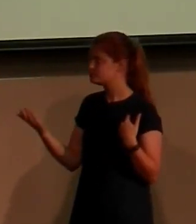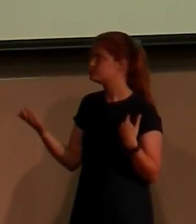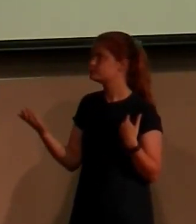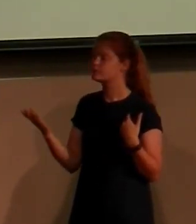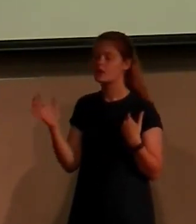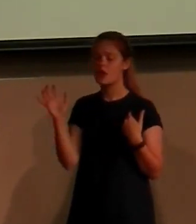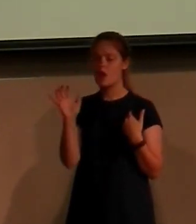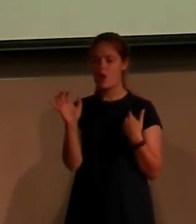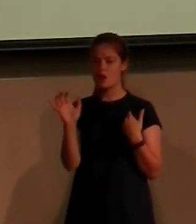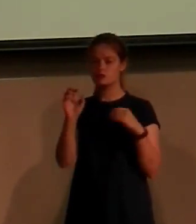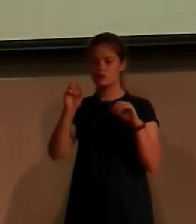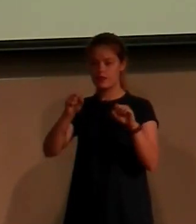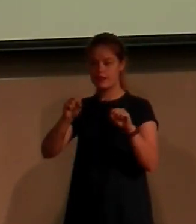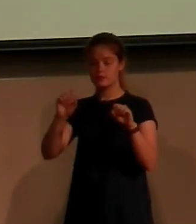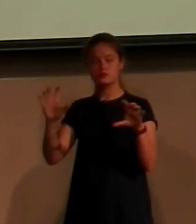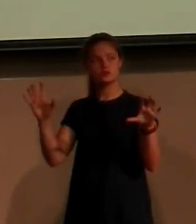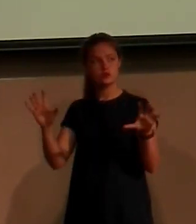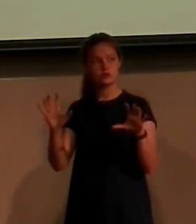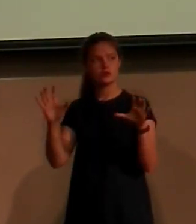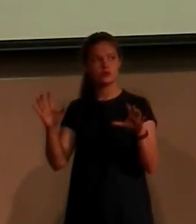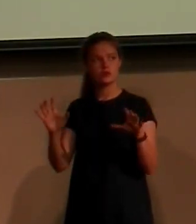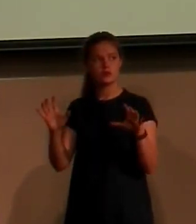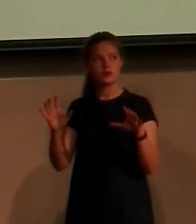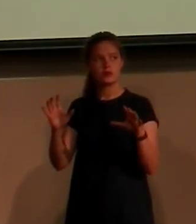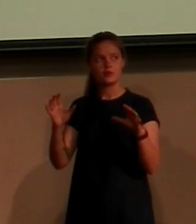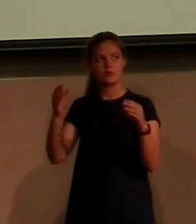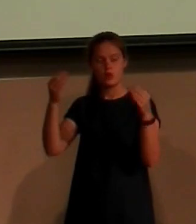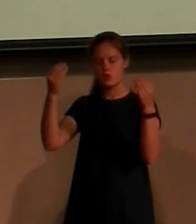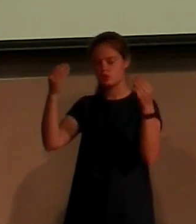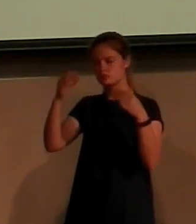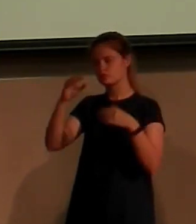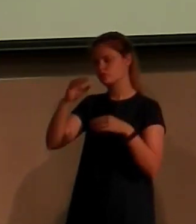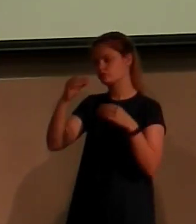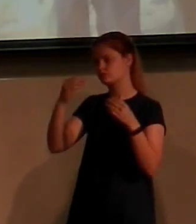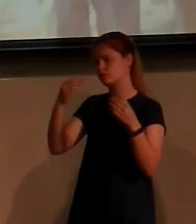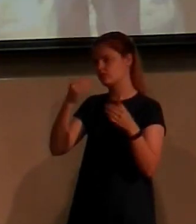Also, we were able to do some groceries donation.